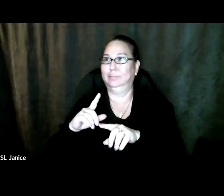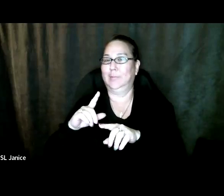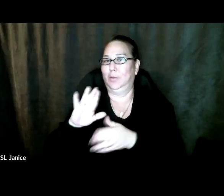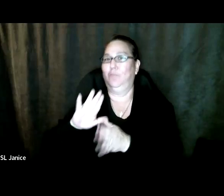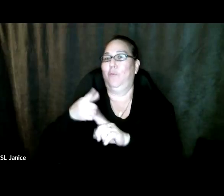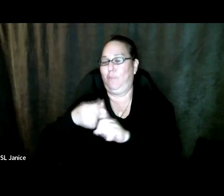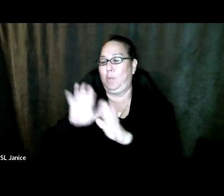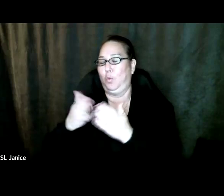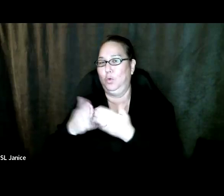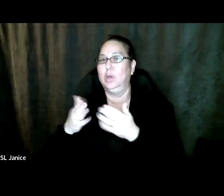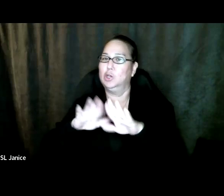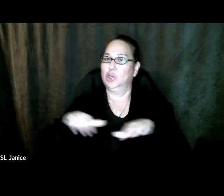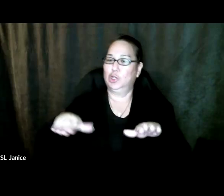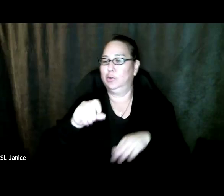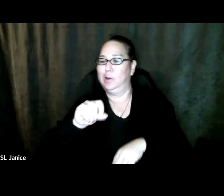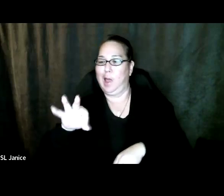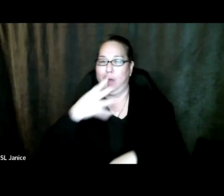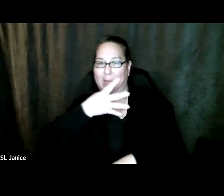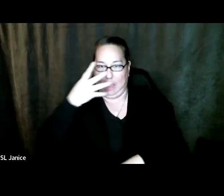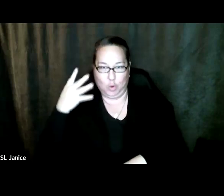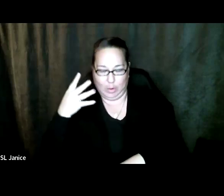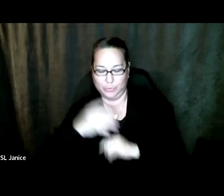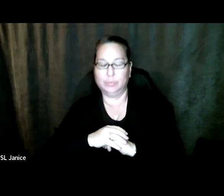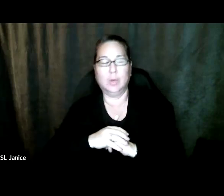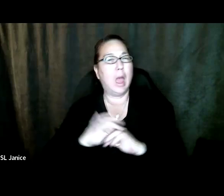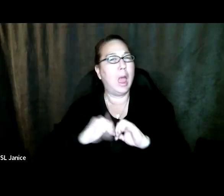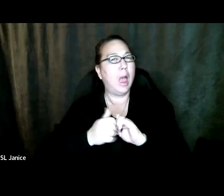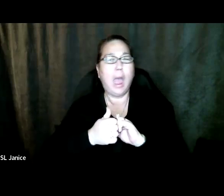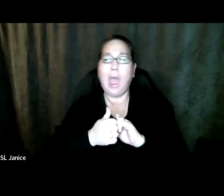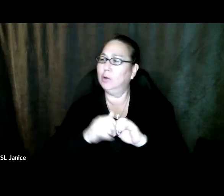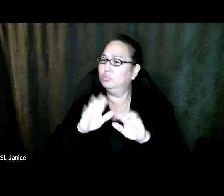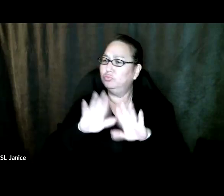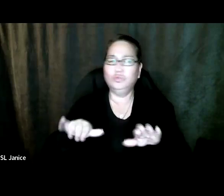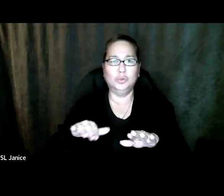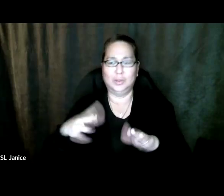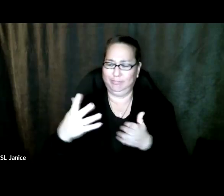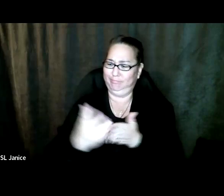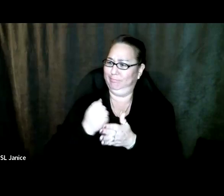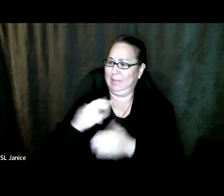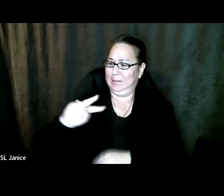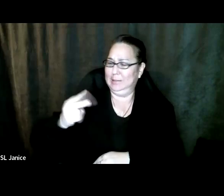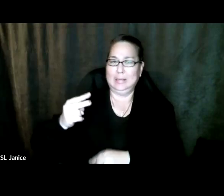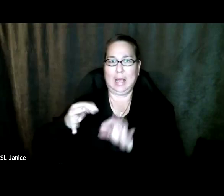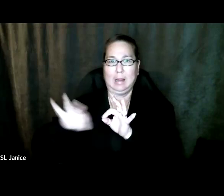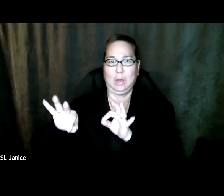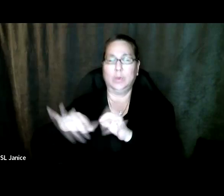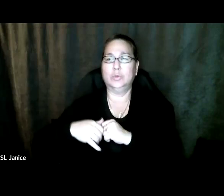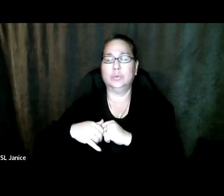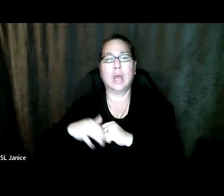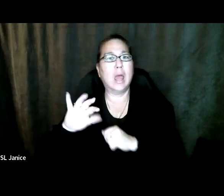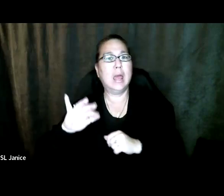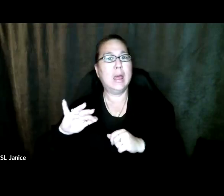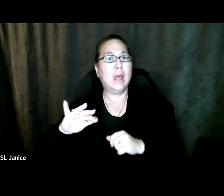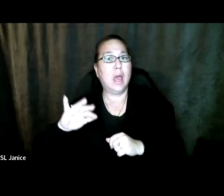Immigration. One, how do immigrant students acquire a second language? Research suggests that the best predictor